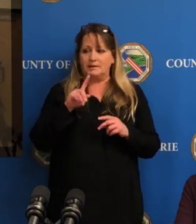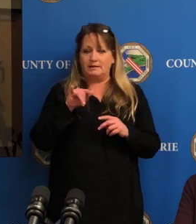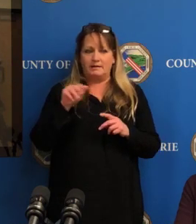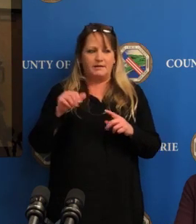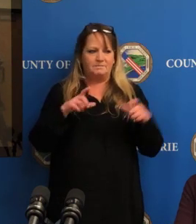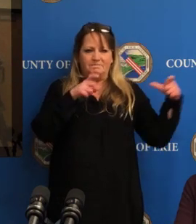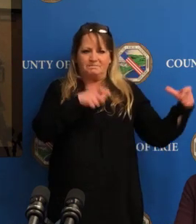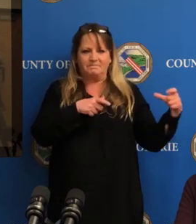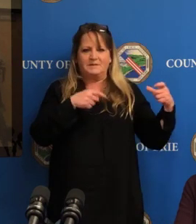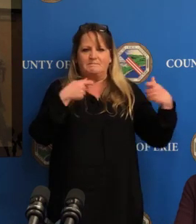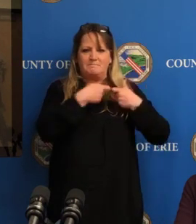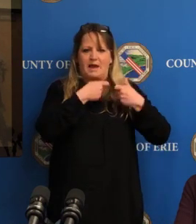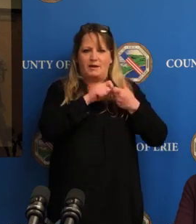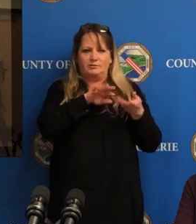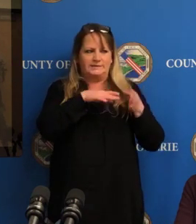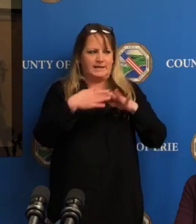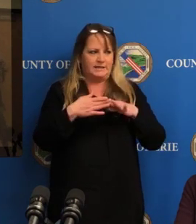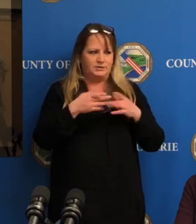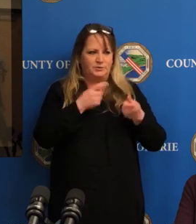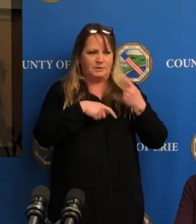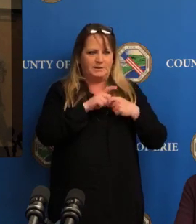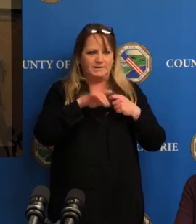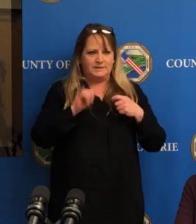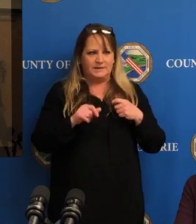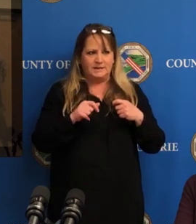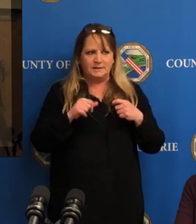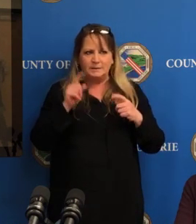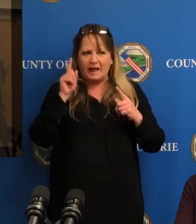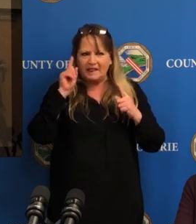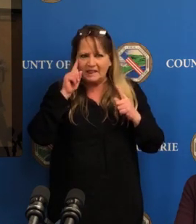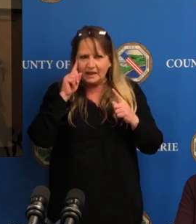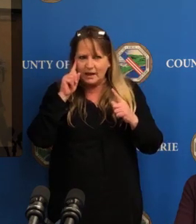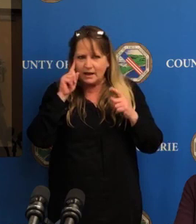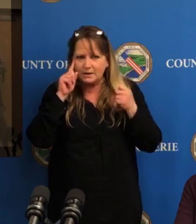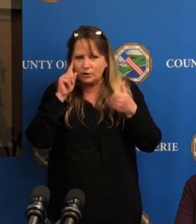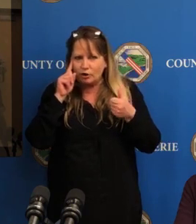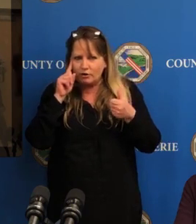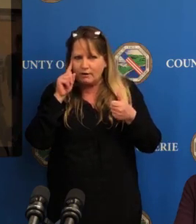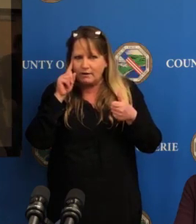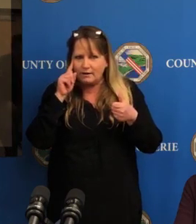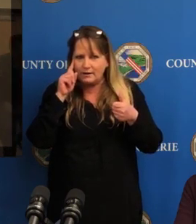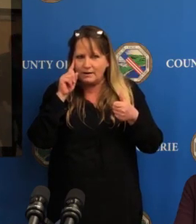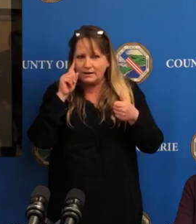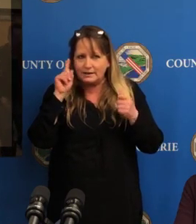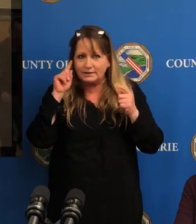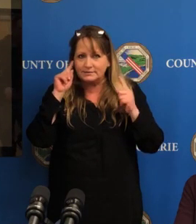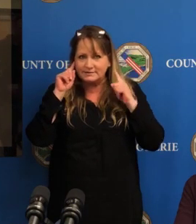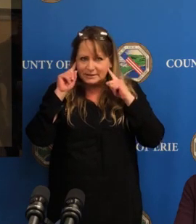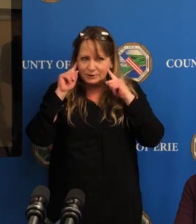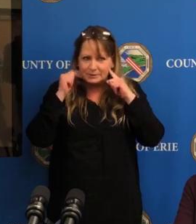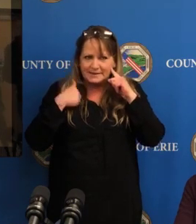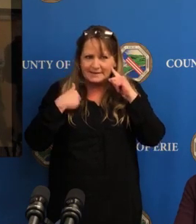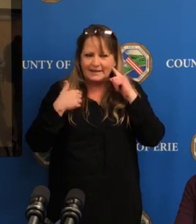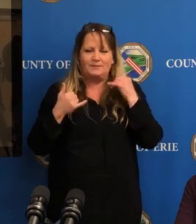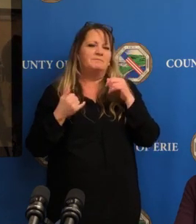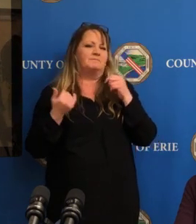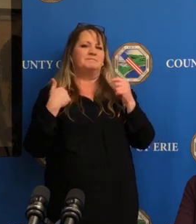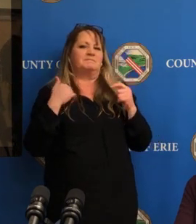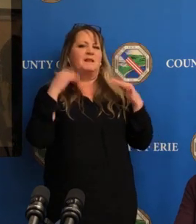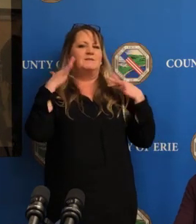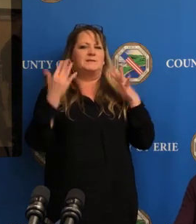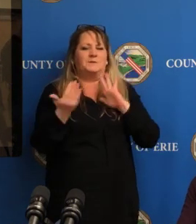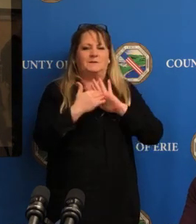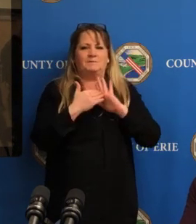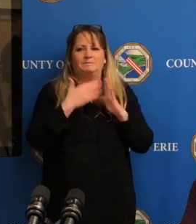Seem to have died out, so we're replacing those. I think we're back on. Do we have sound again? We have sound again.